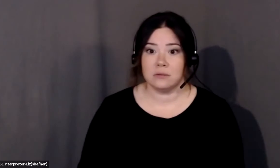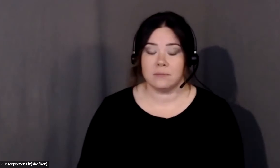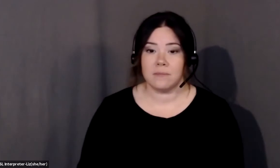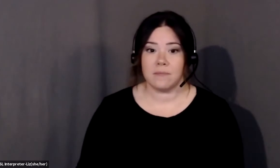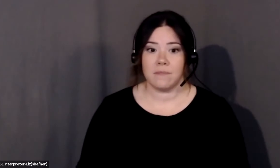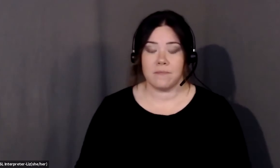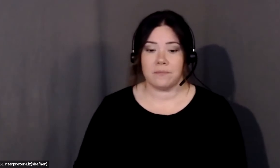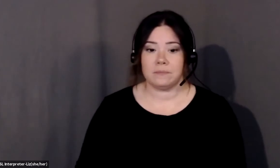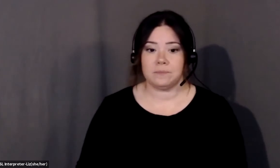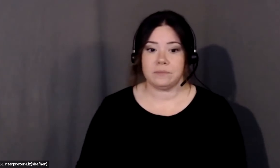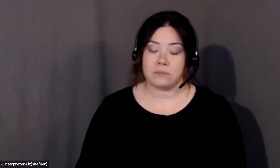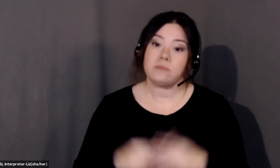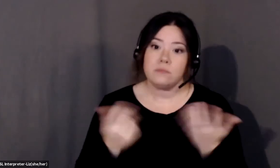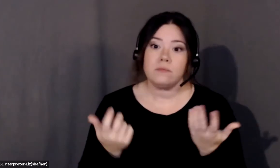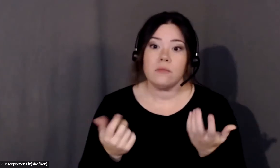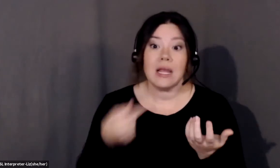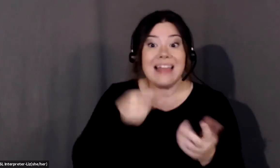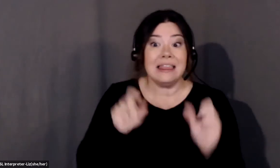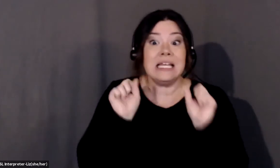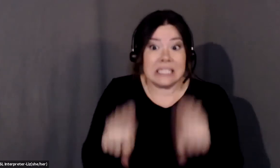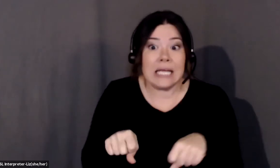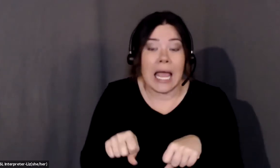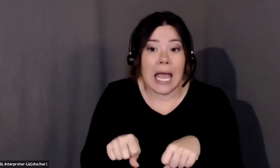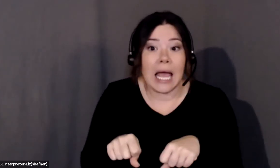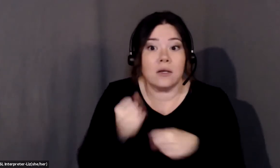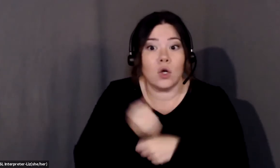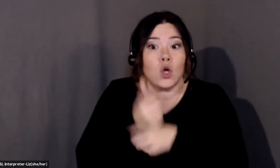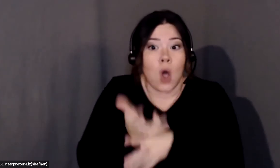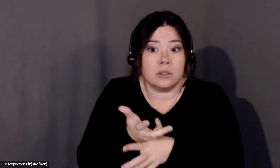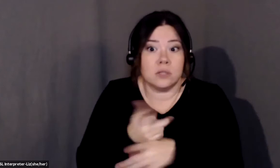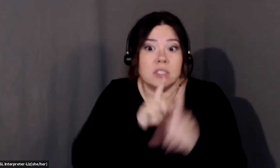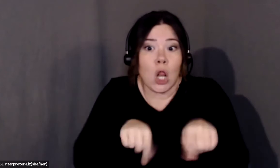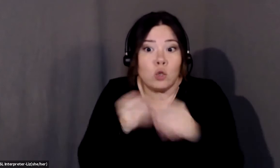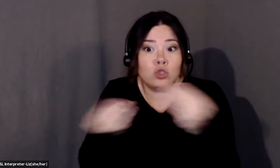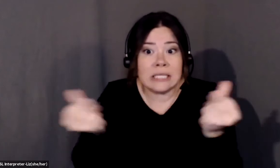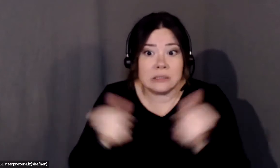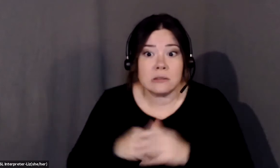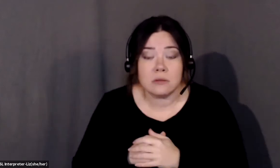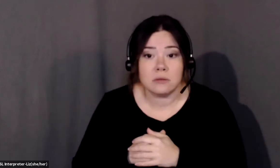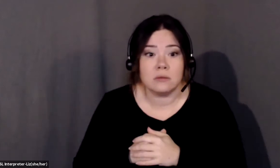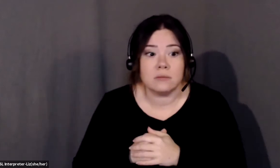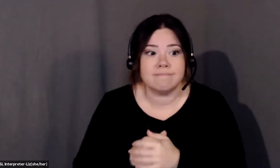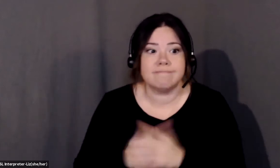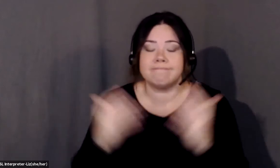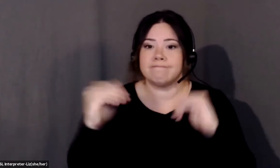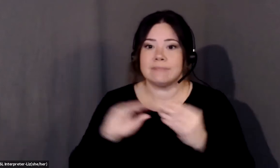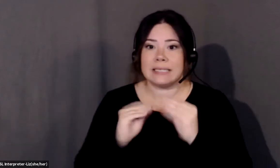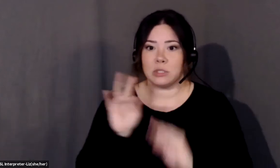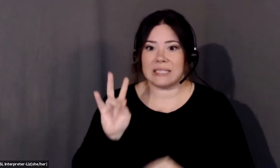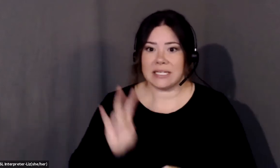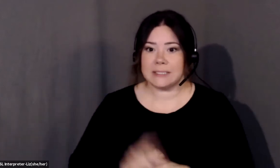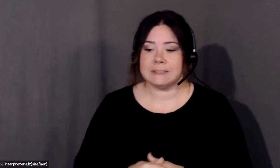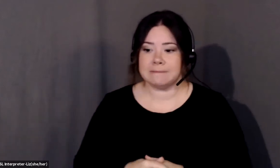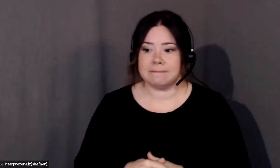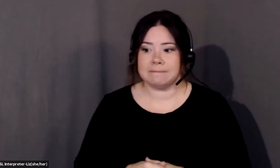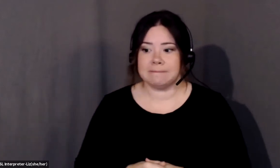Again, this can actually lead to solutions. Number 7, does